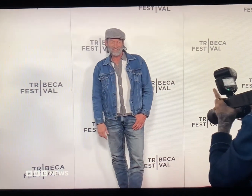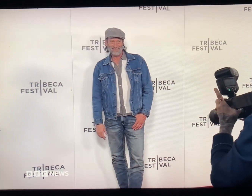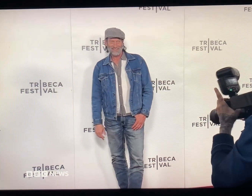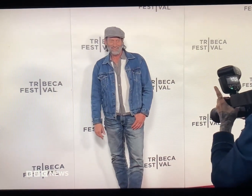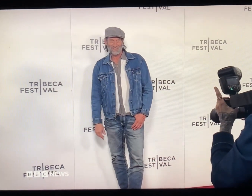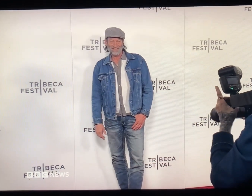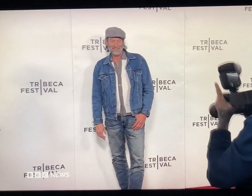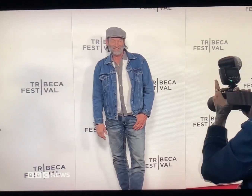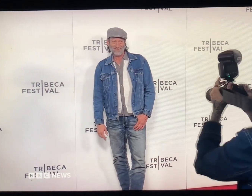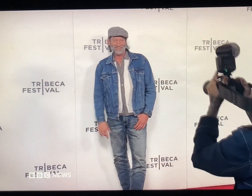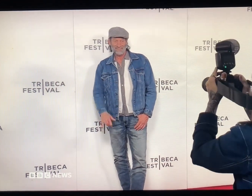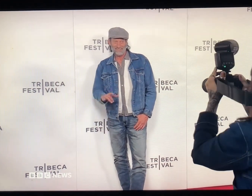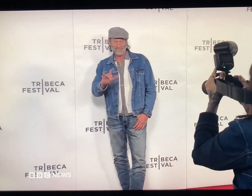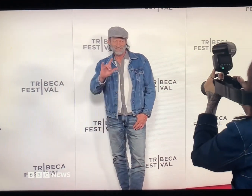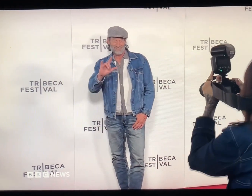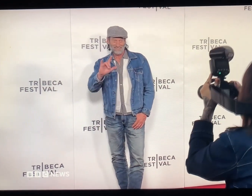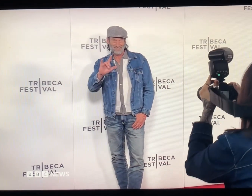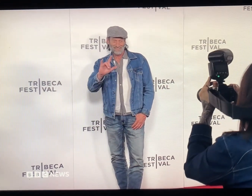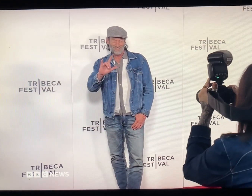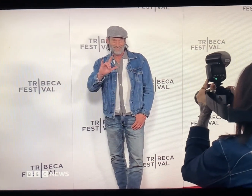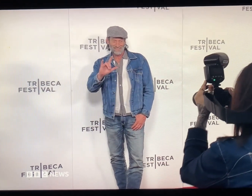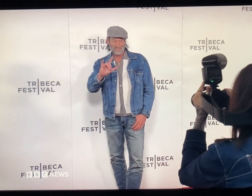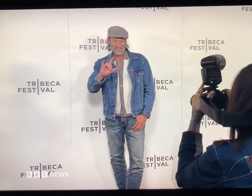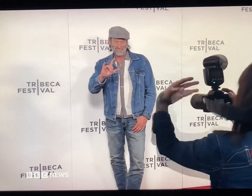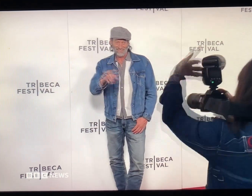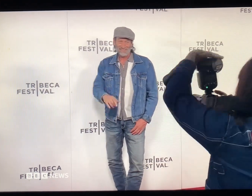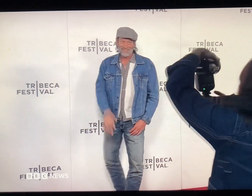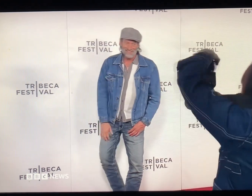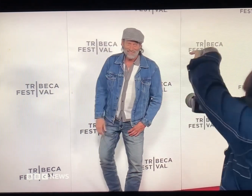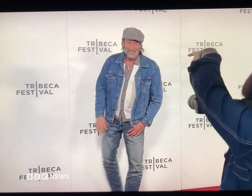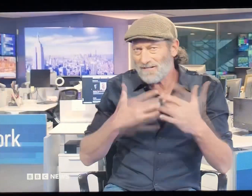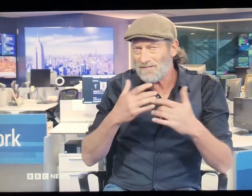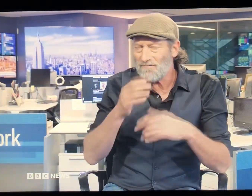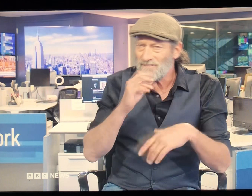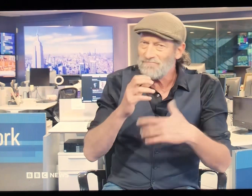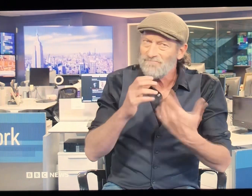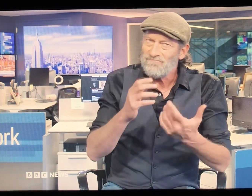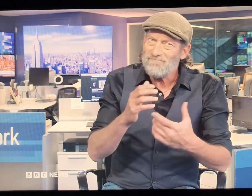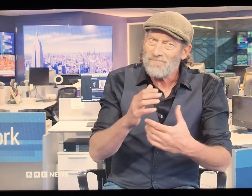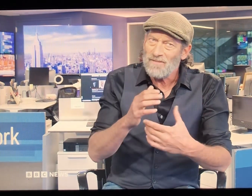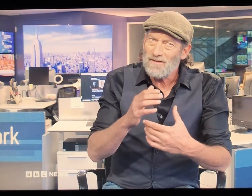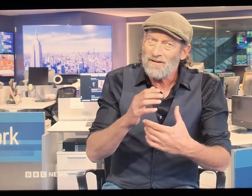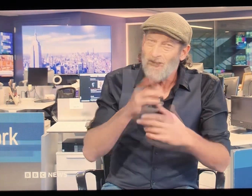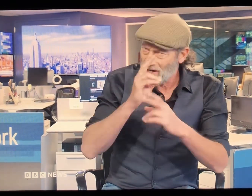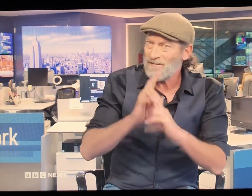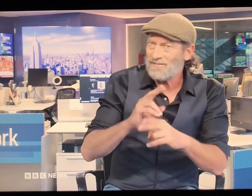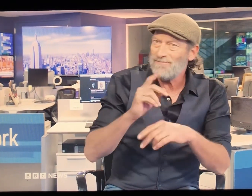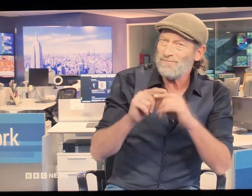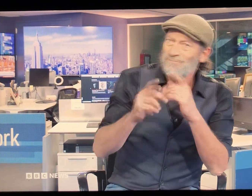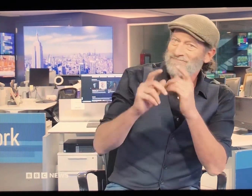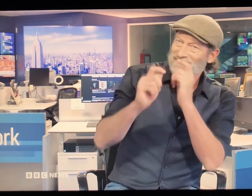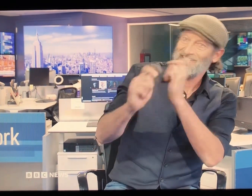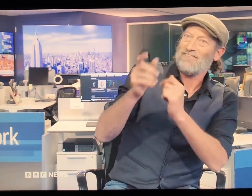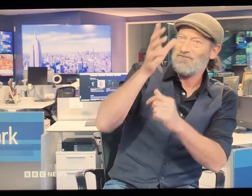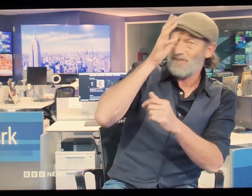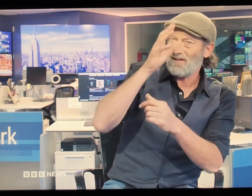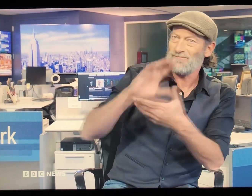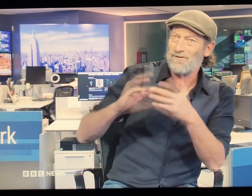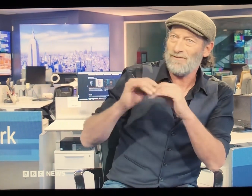and releasing it at Tribeca. And I'm extremely excited, and I feel honored to be able to gift my father's story to the world, and hopefully folks get that